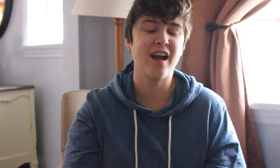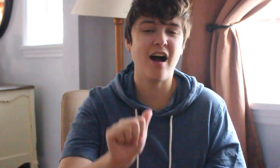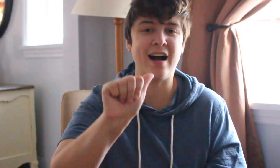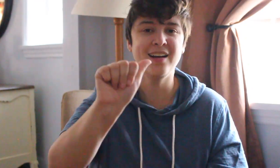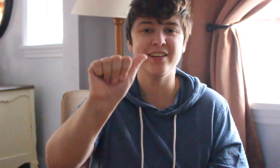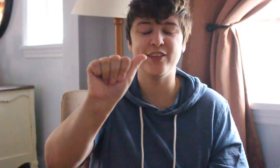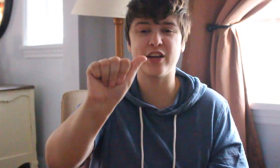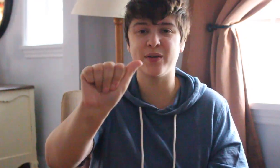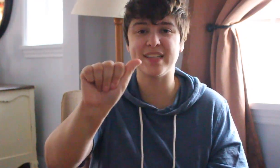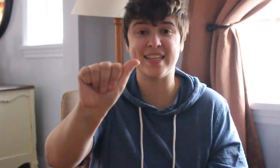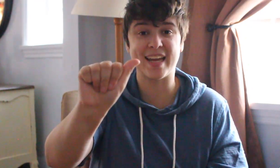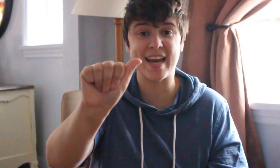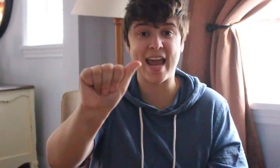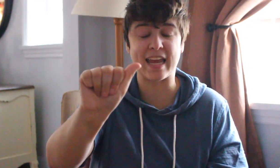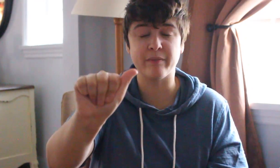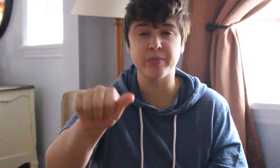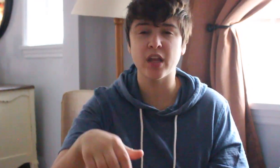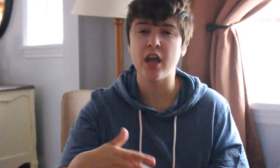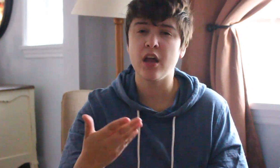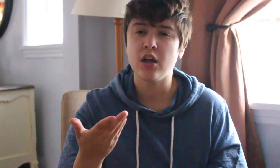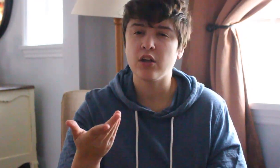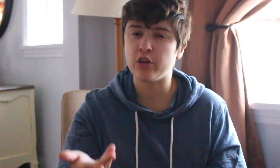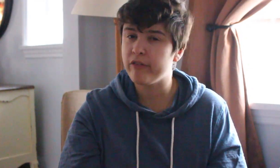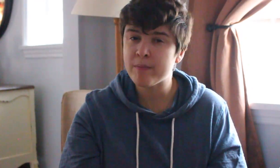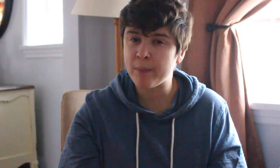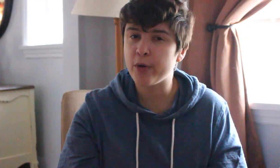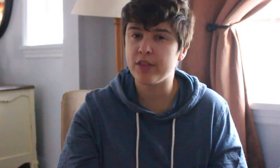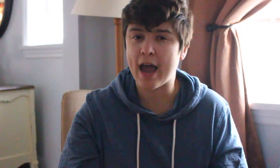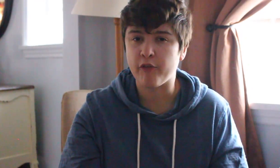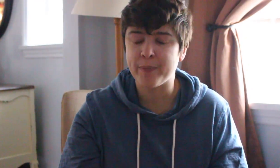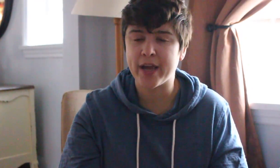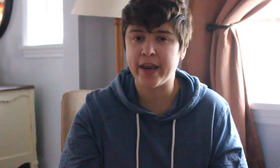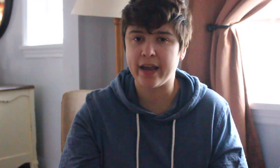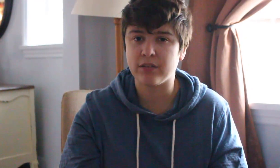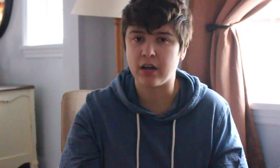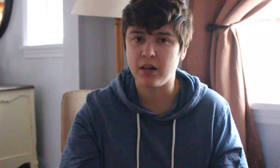Aunt you're going to take an A. Do you remember the alphabet in ASL?